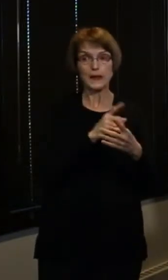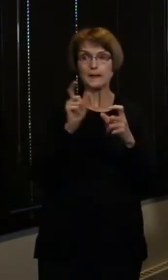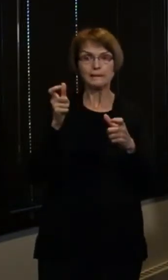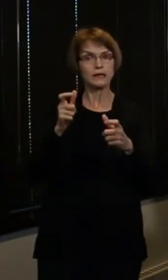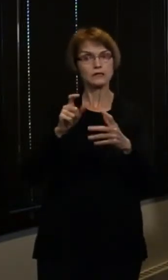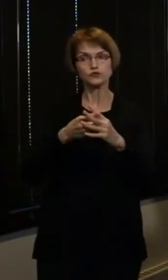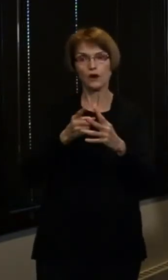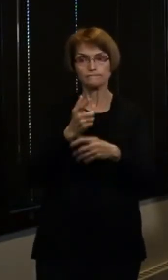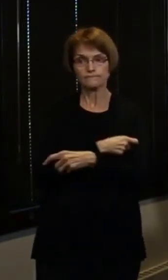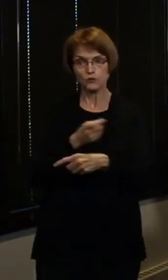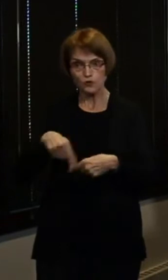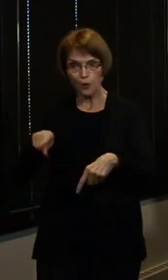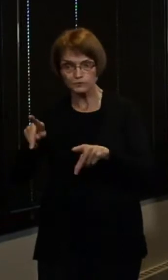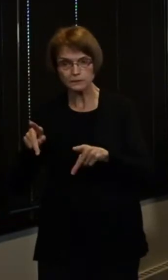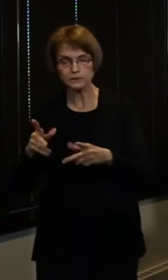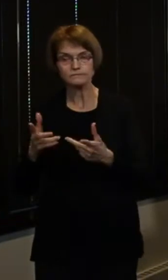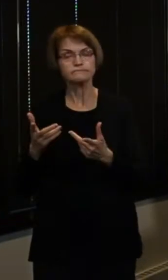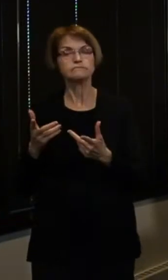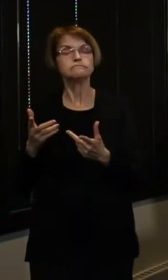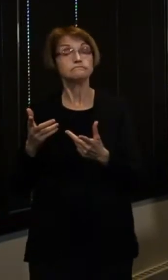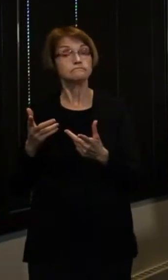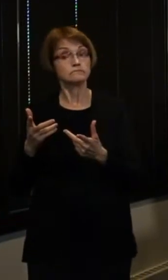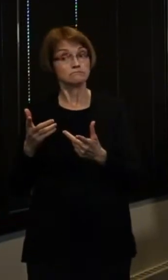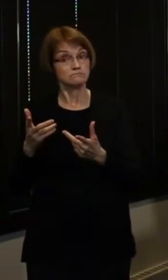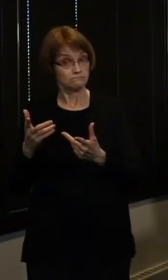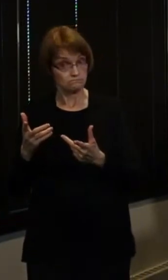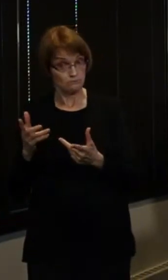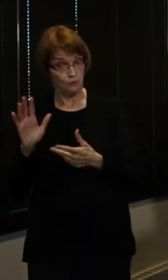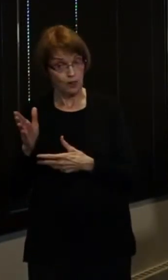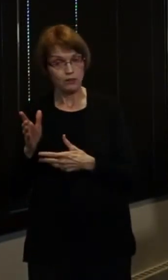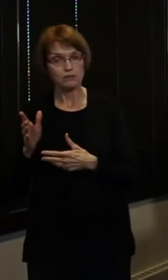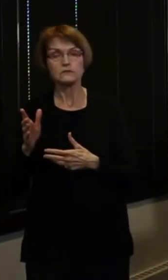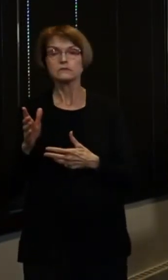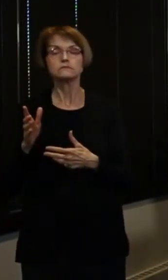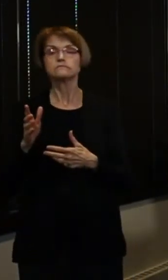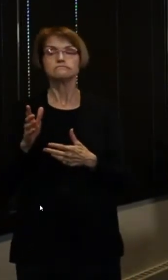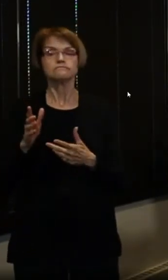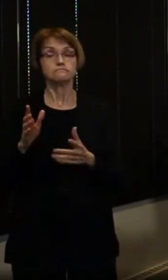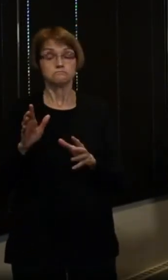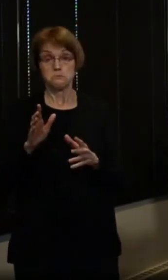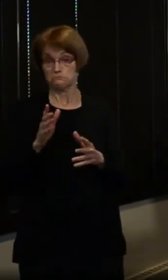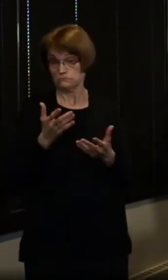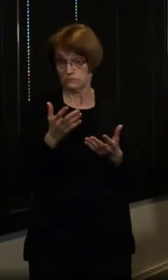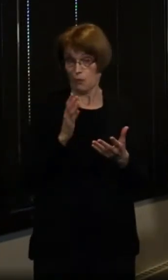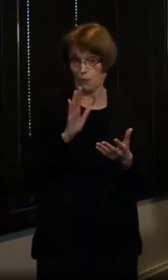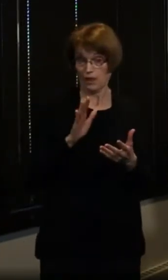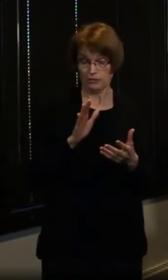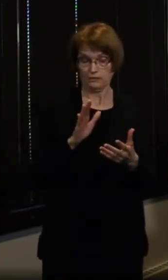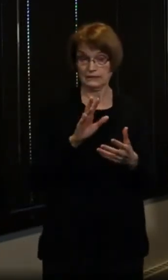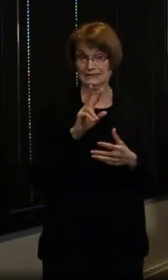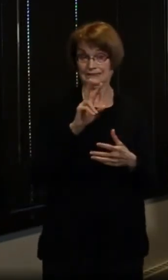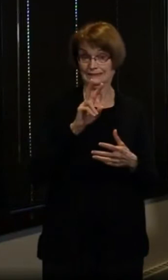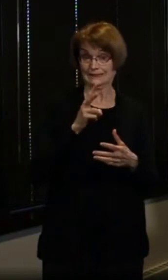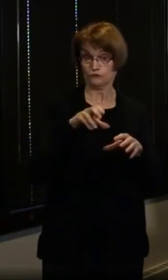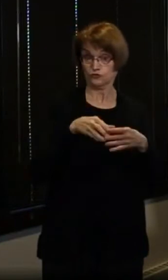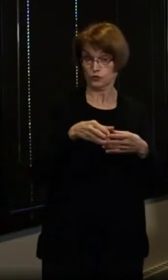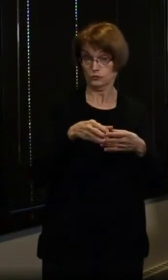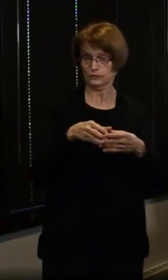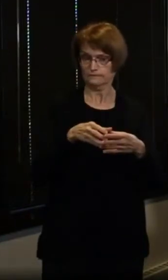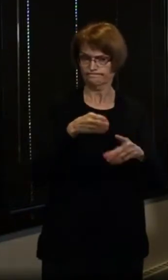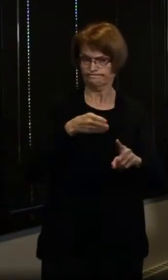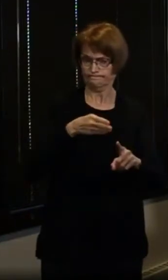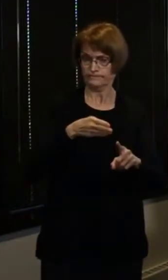they wait until more people in the current phases have been vaccinated? Yeah, so we're taking a very deliberate approach, much as